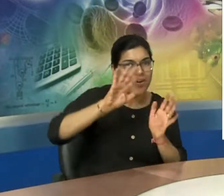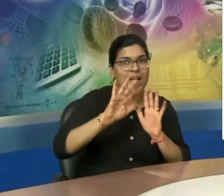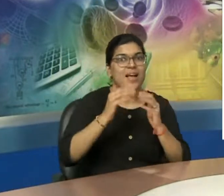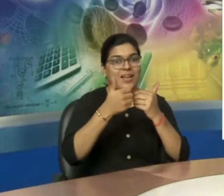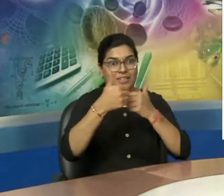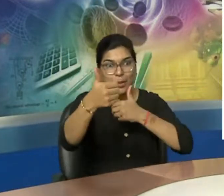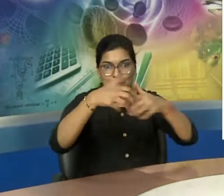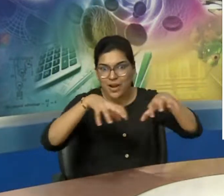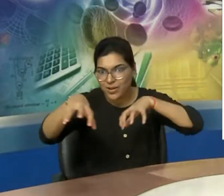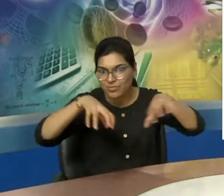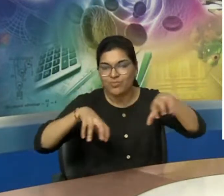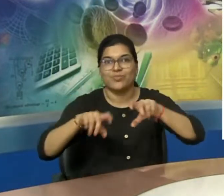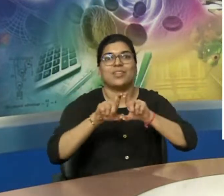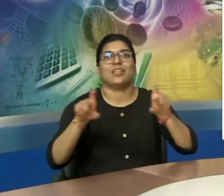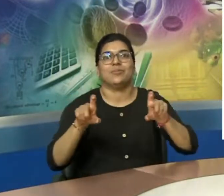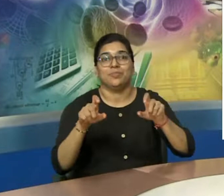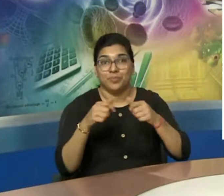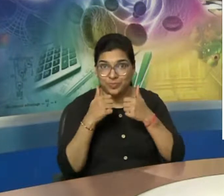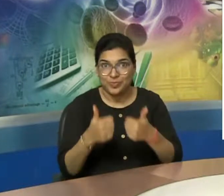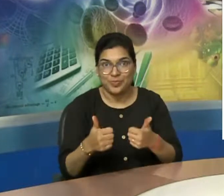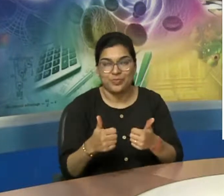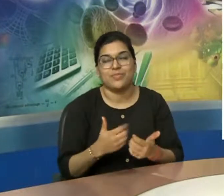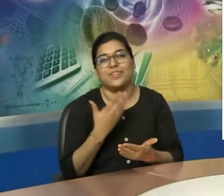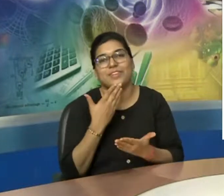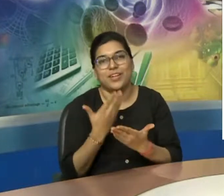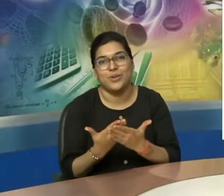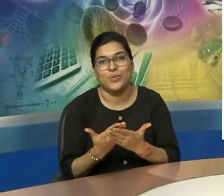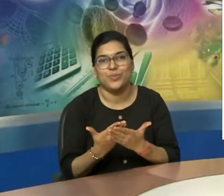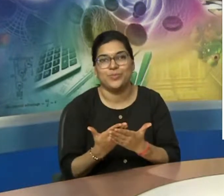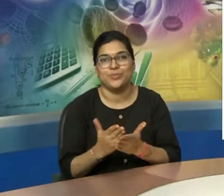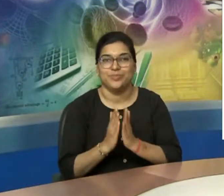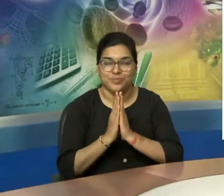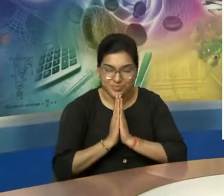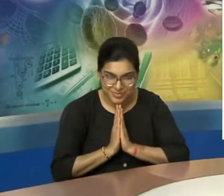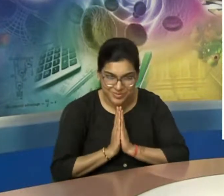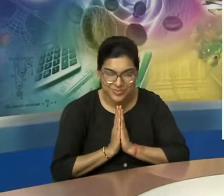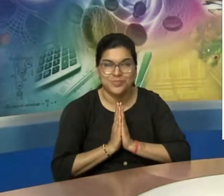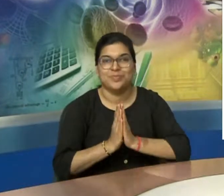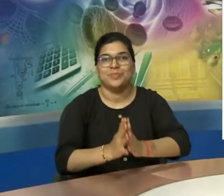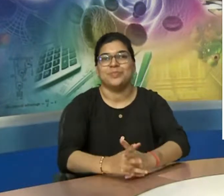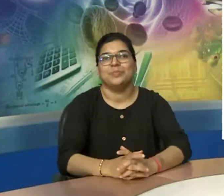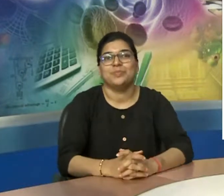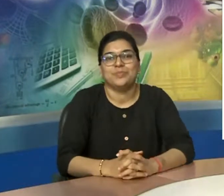biosphere, all the different levels we discussed. Thank you. Namaskar.